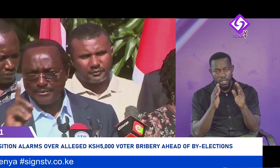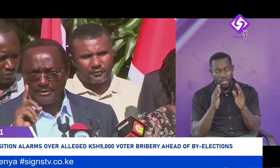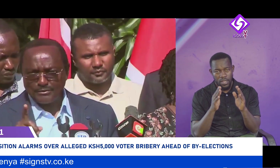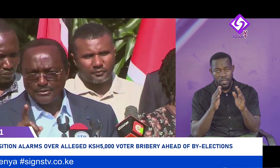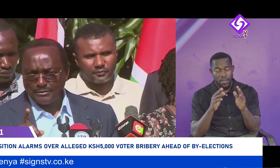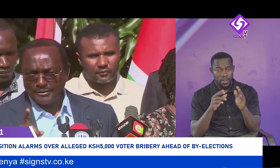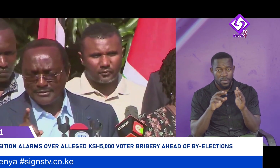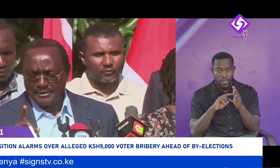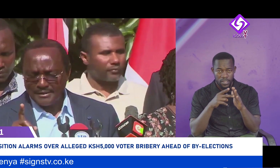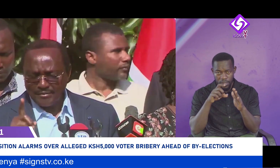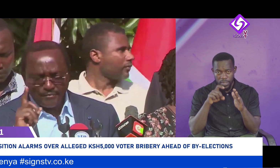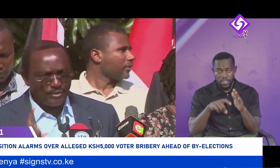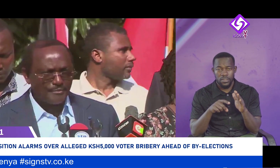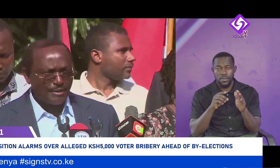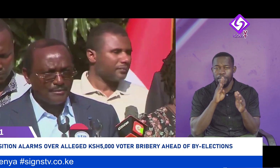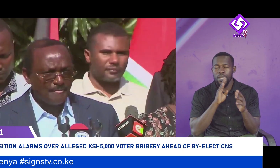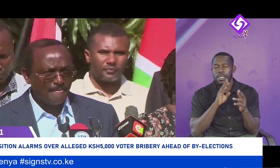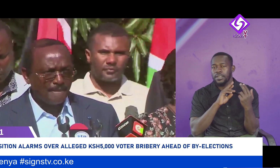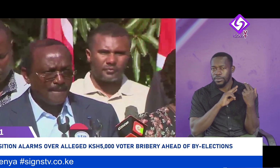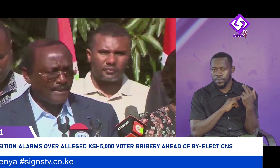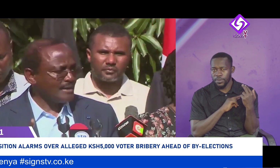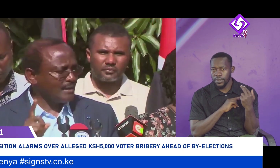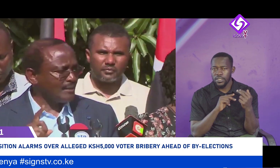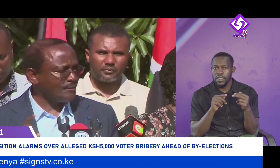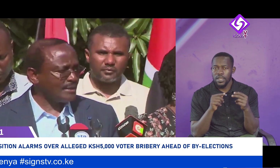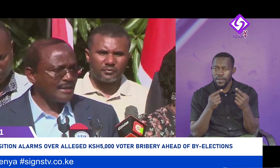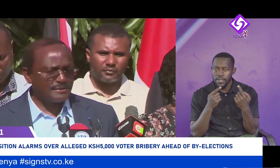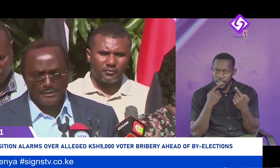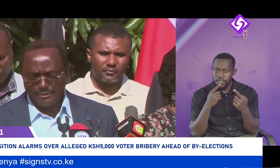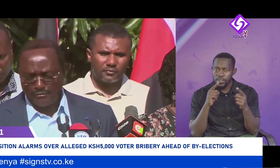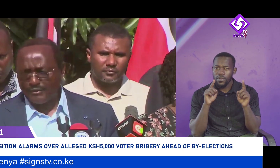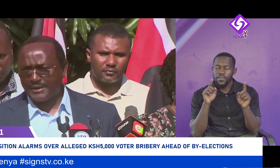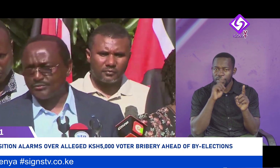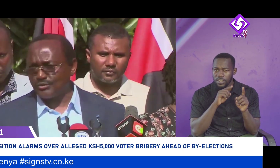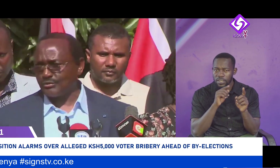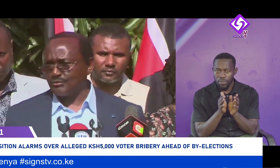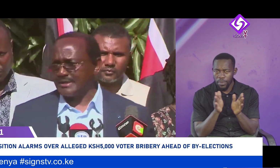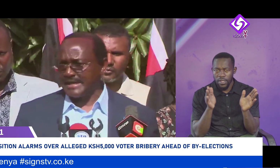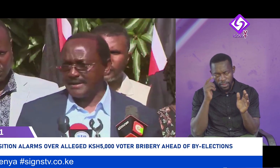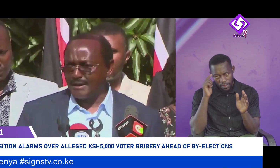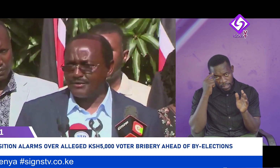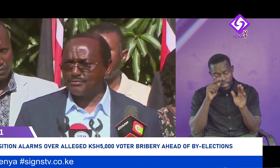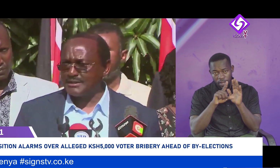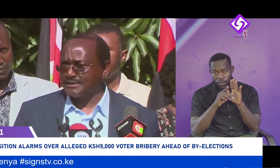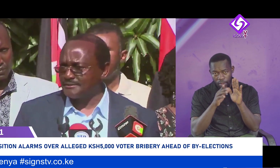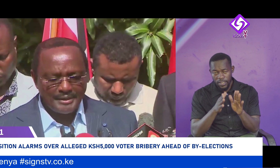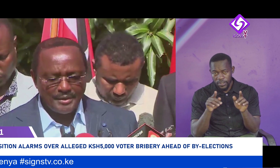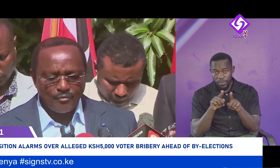to the consequences. We have called them out. I think our quick reaction team of lawyers will also be taking up these matters with